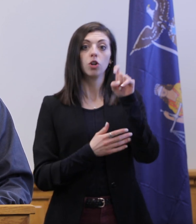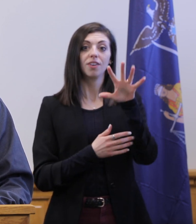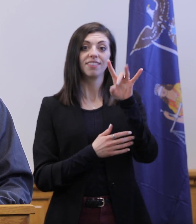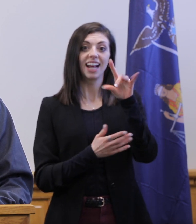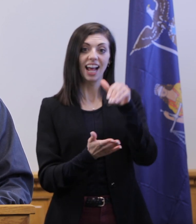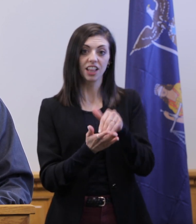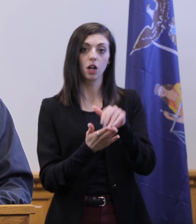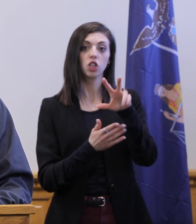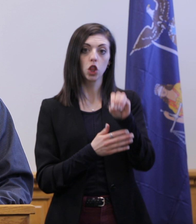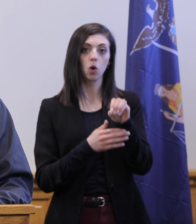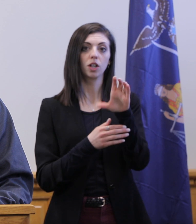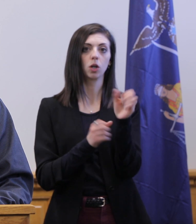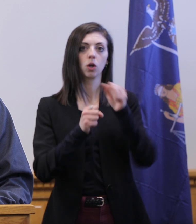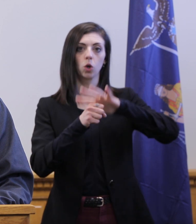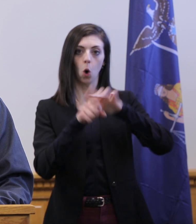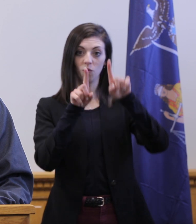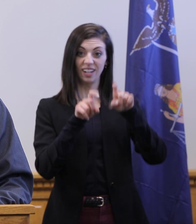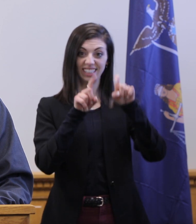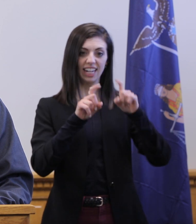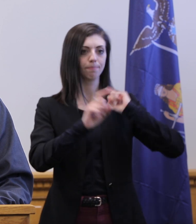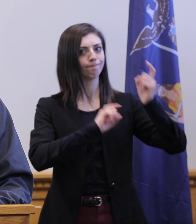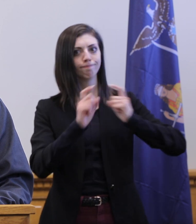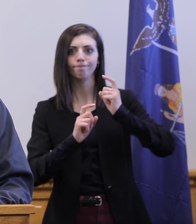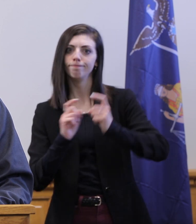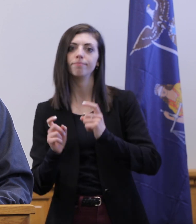158,030 COVID tests have been administered and